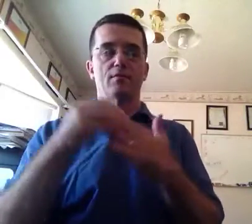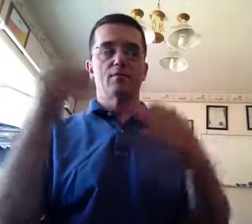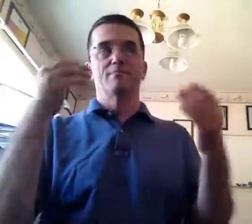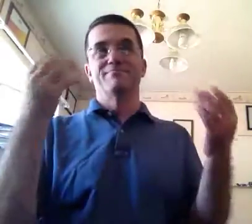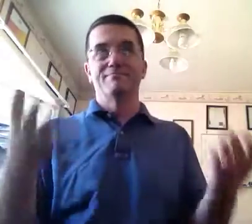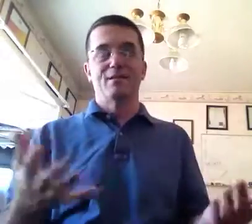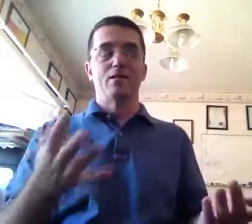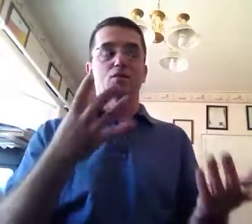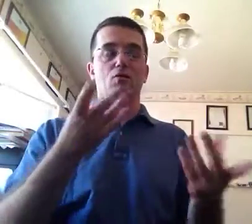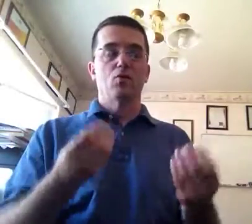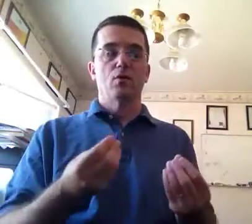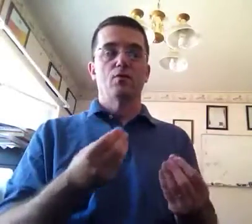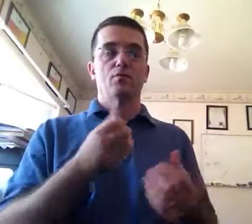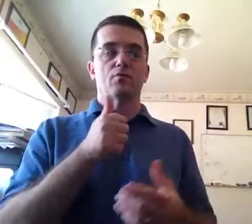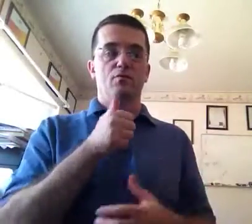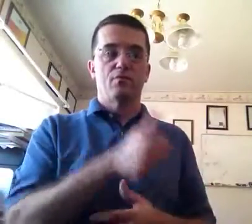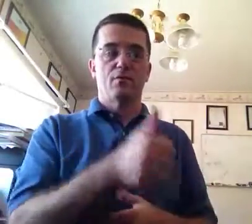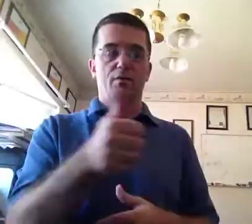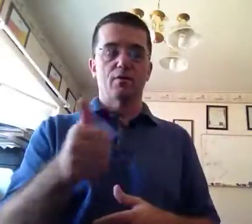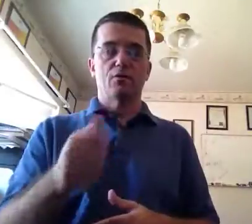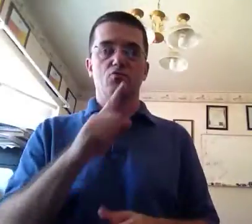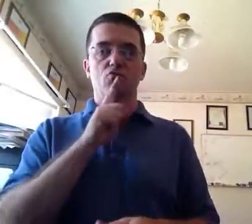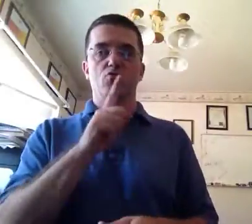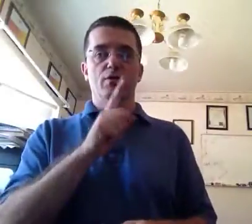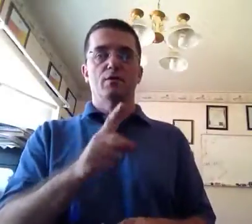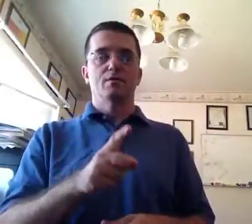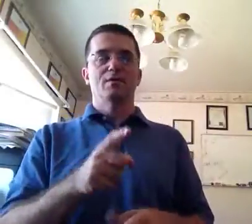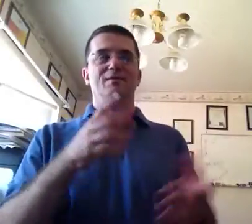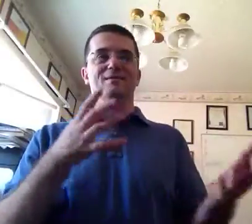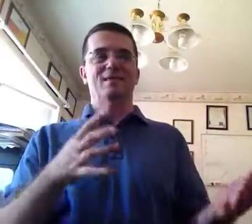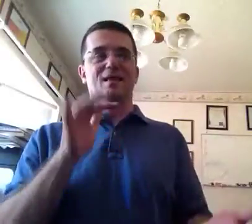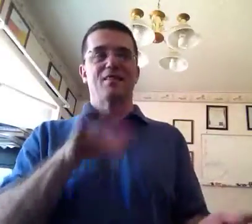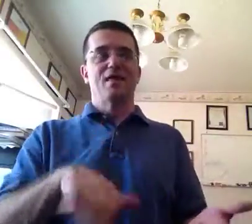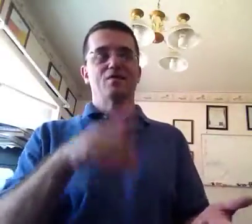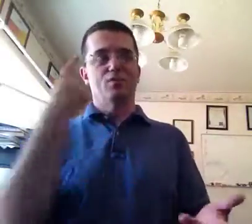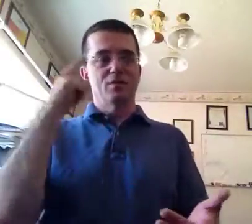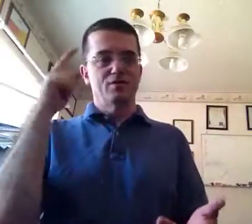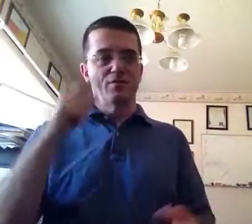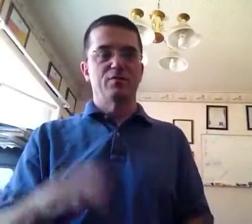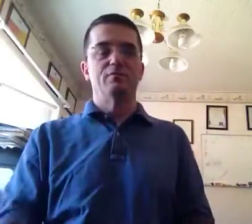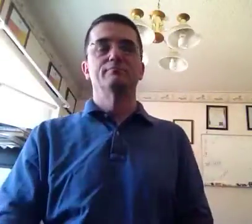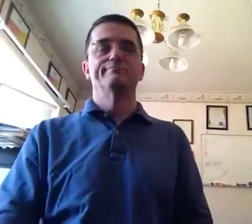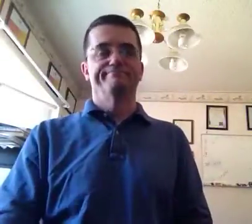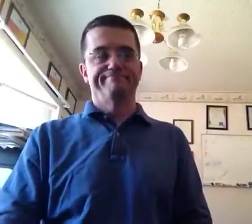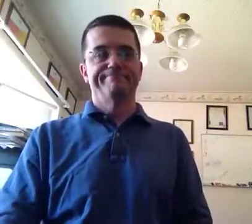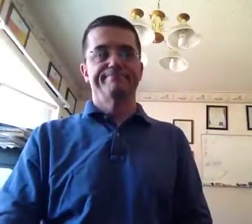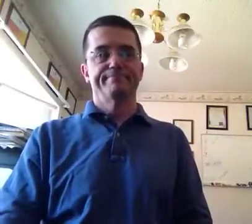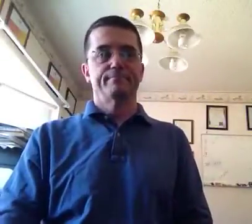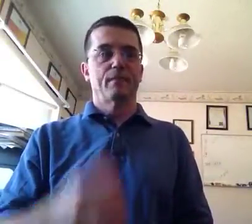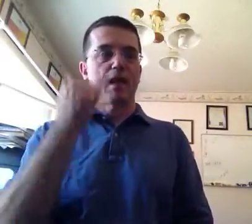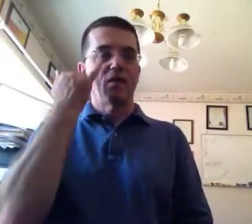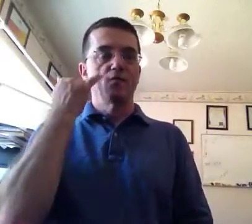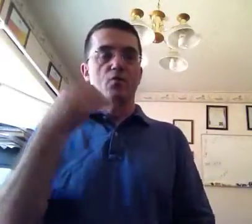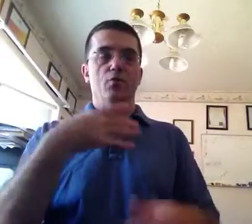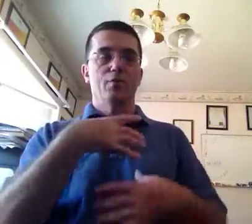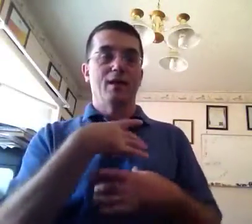investing for yourself, because realistically, that's what it's for. And if you like real estate and you want to buy some real